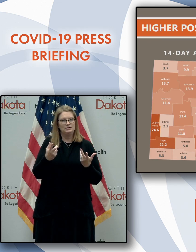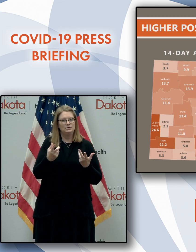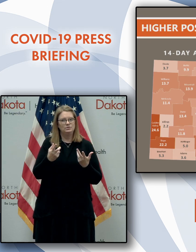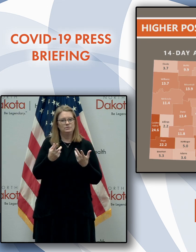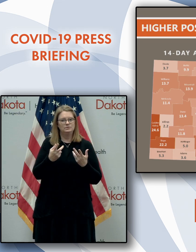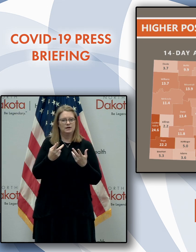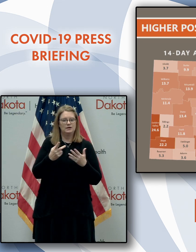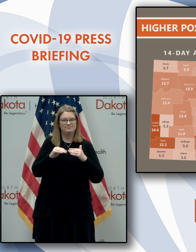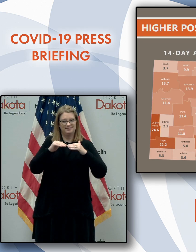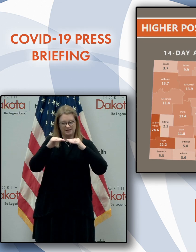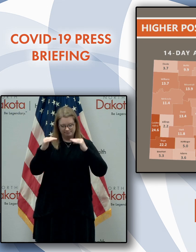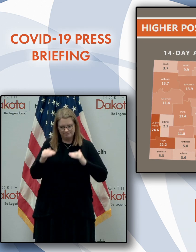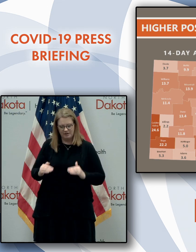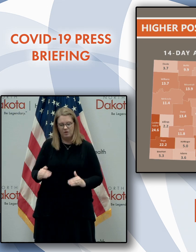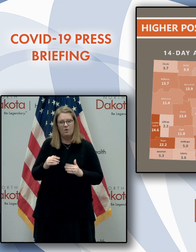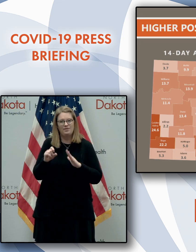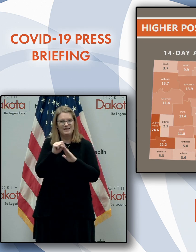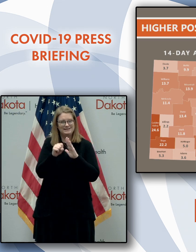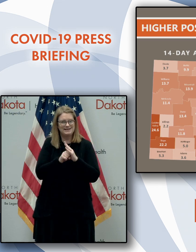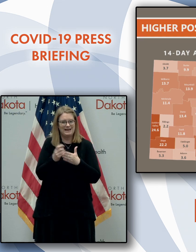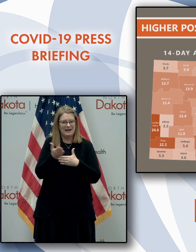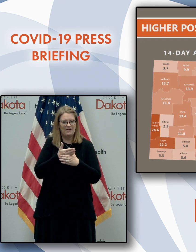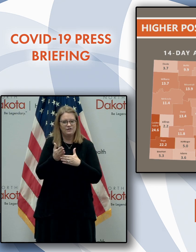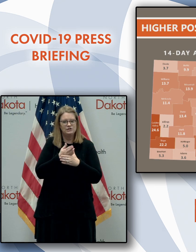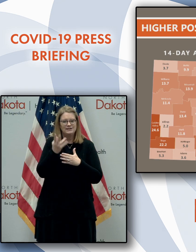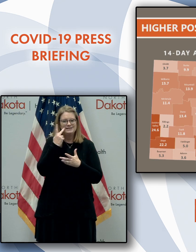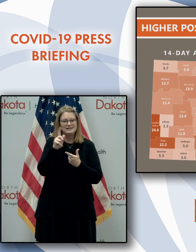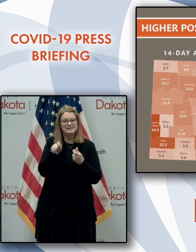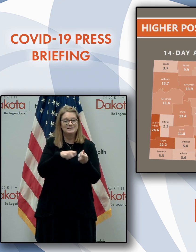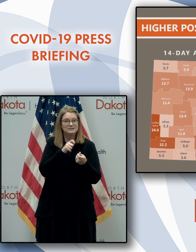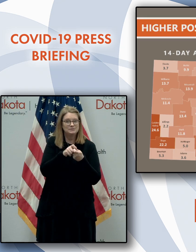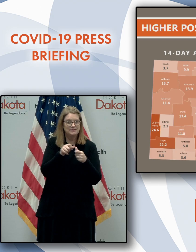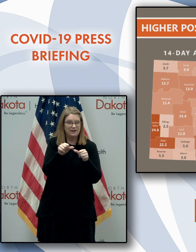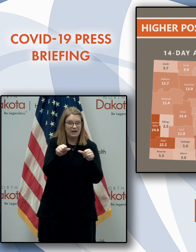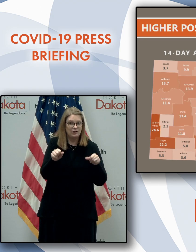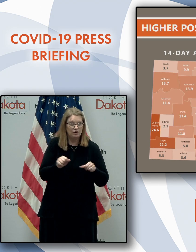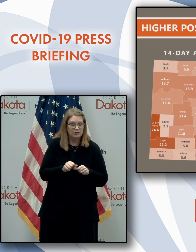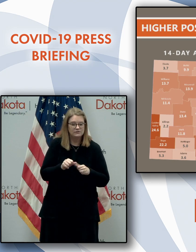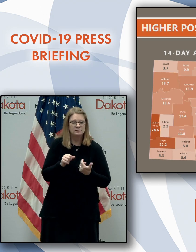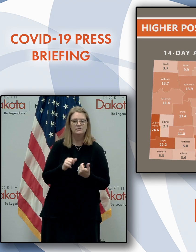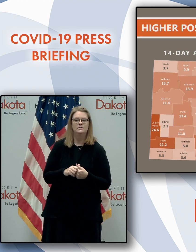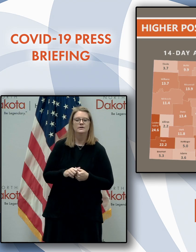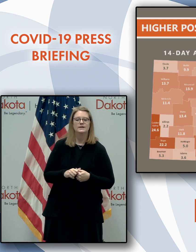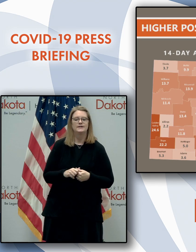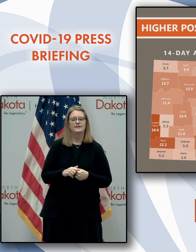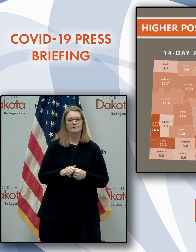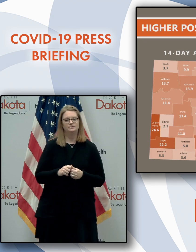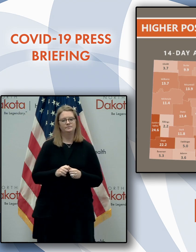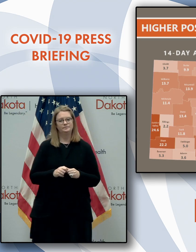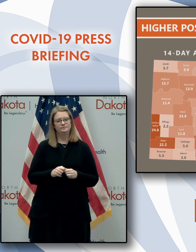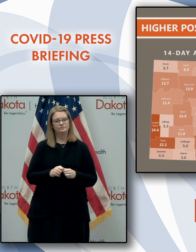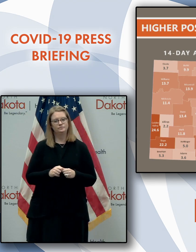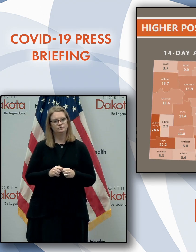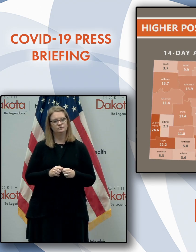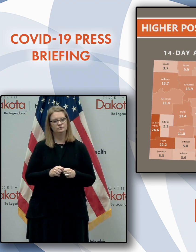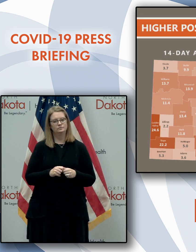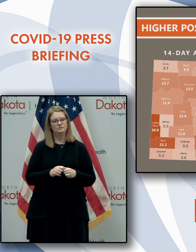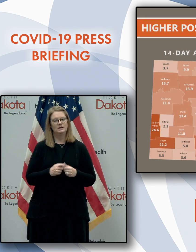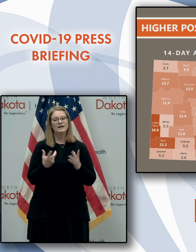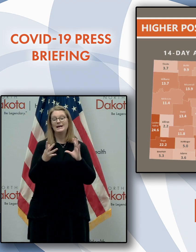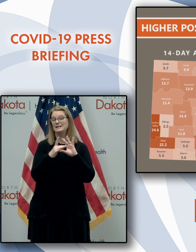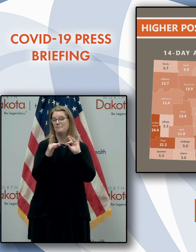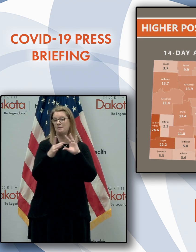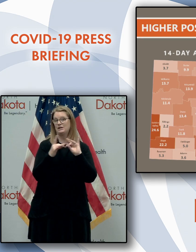that statewide average and take a look at the specific areas. As I did mention